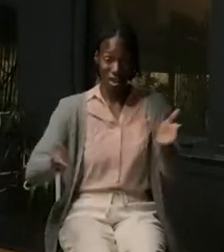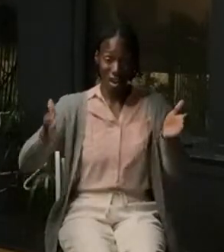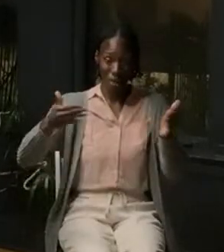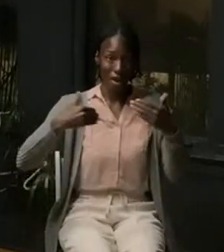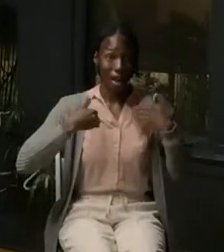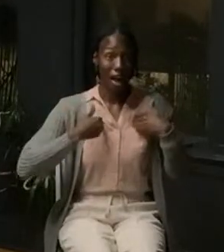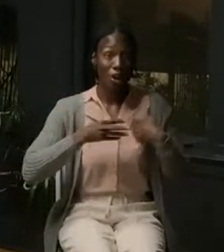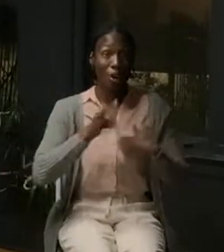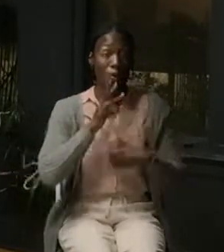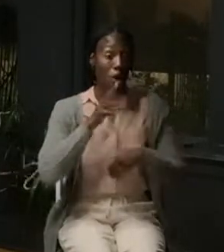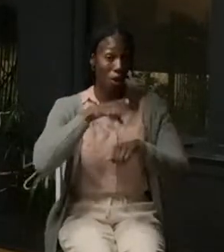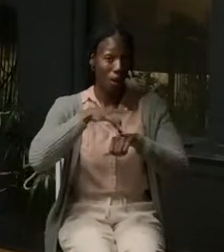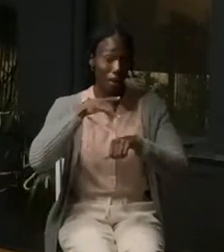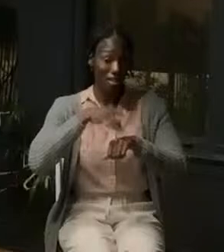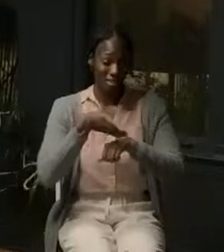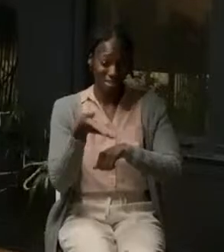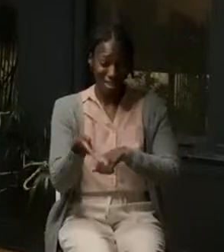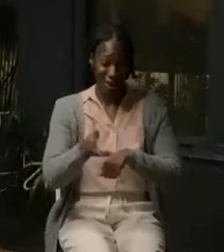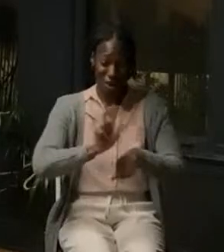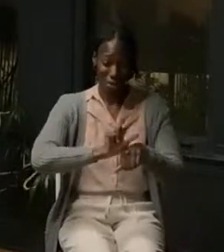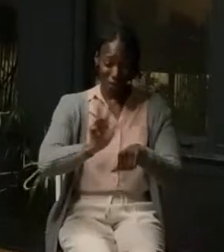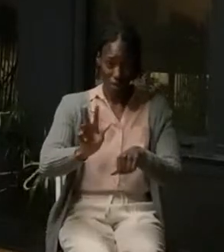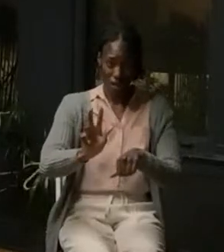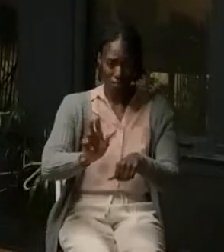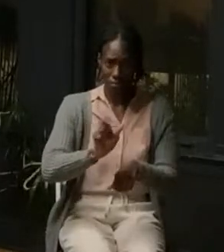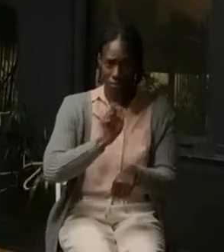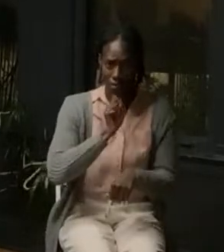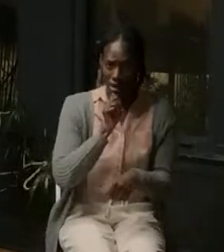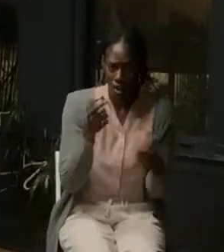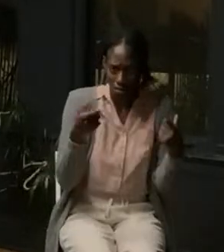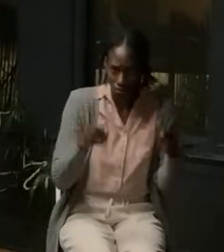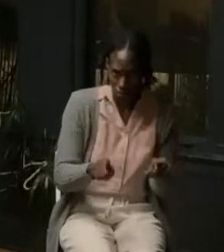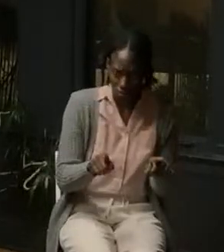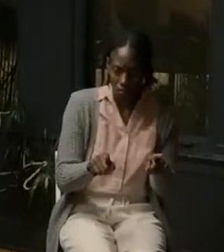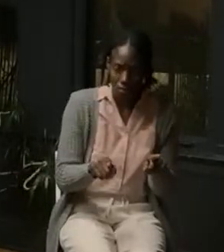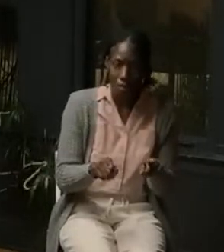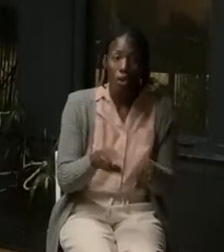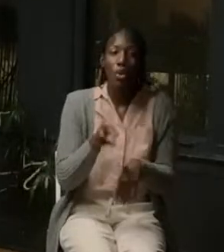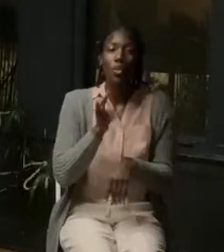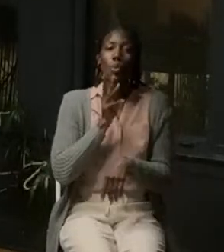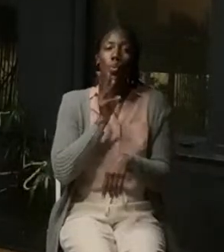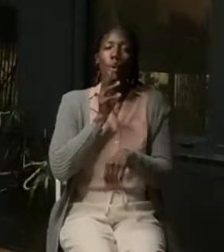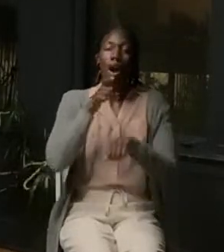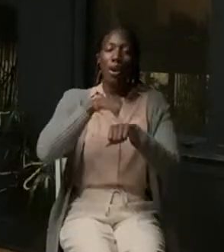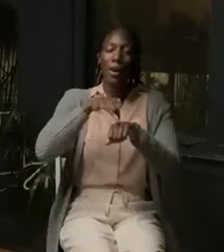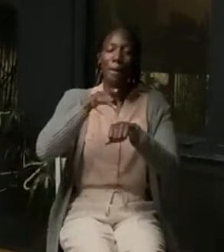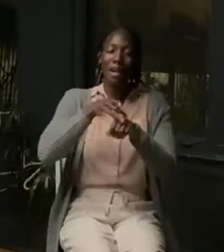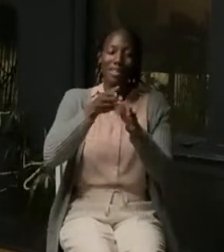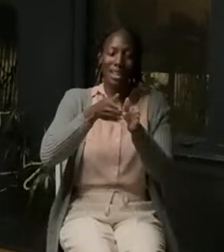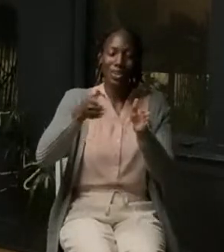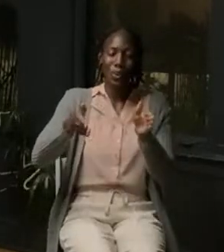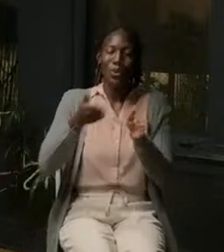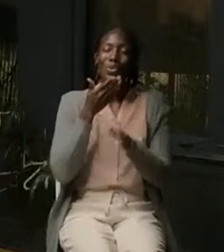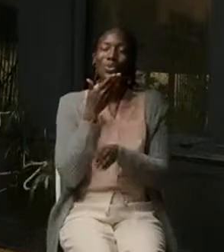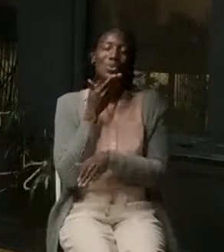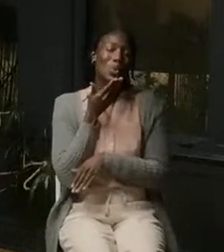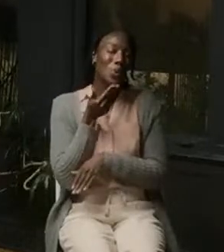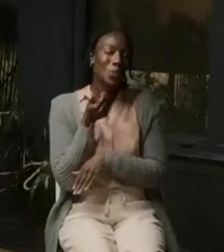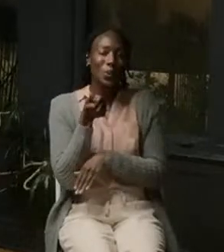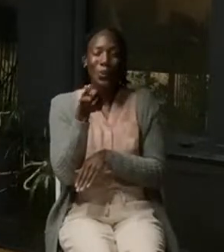3 o'clock. This was not coincidence. Those slices were the sweetest communion wafer